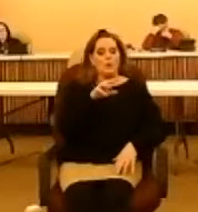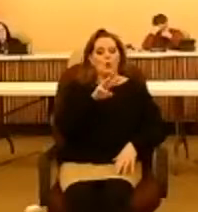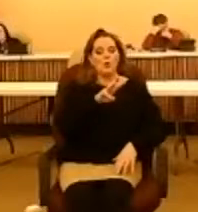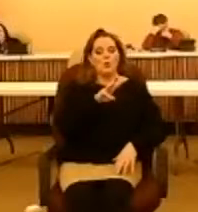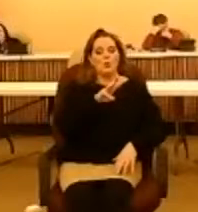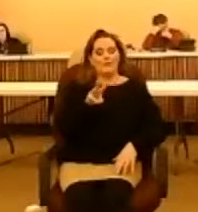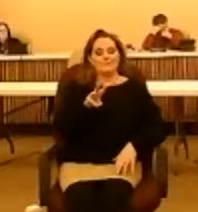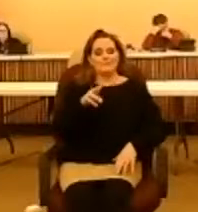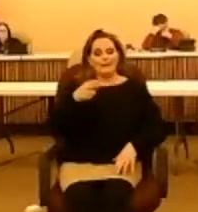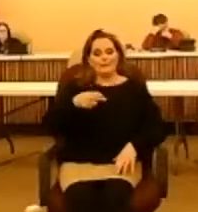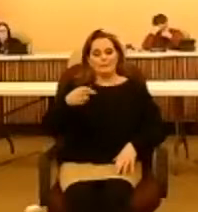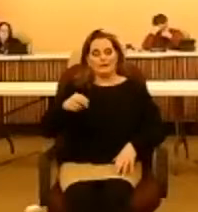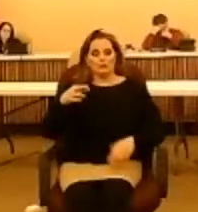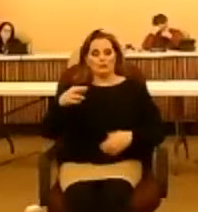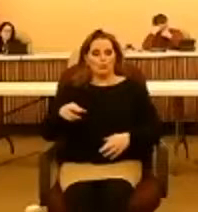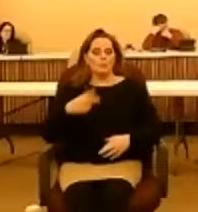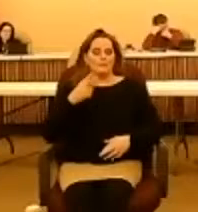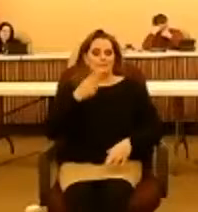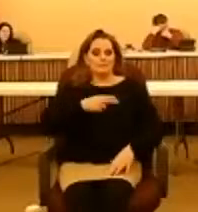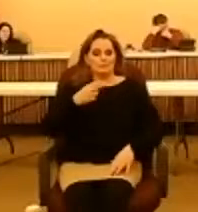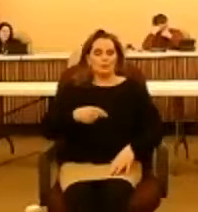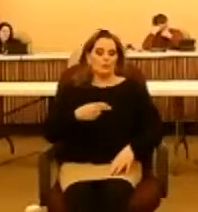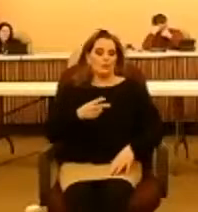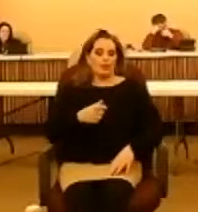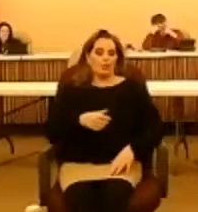site. Mhm.